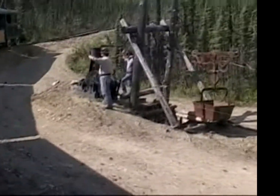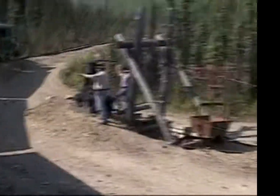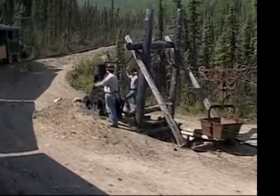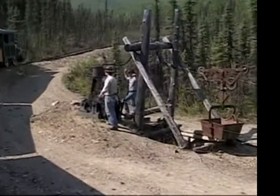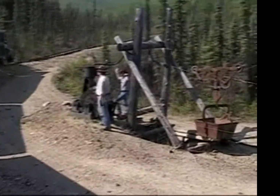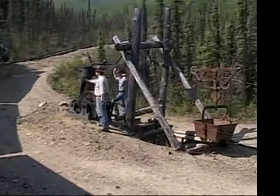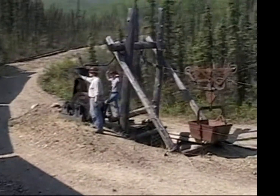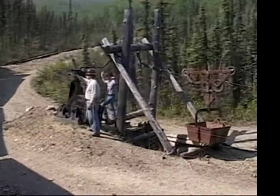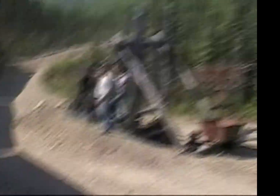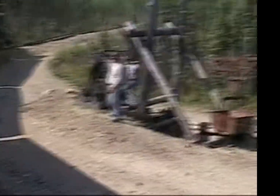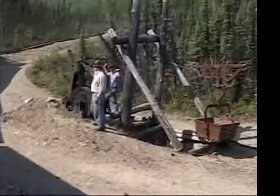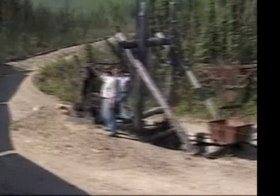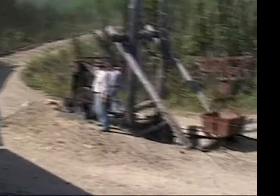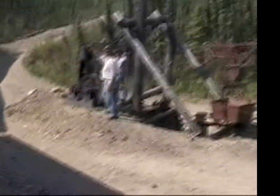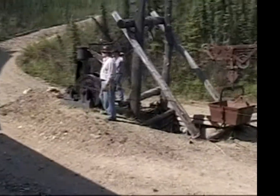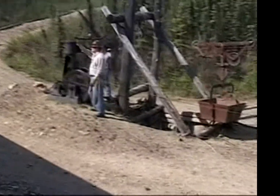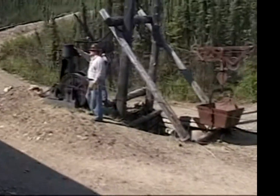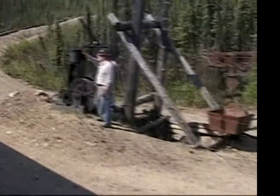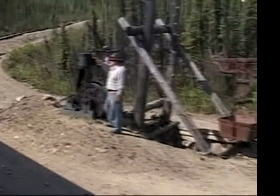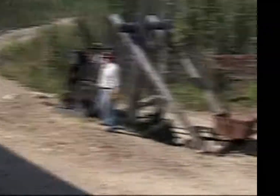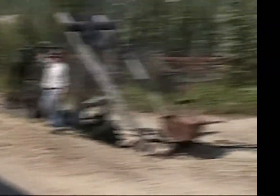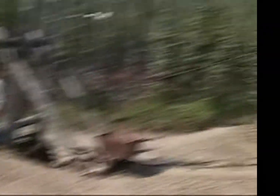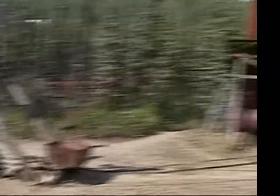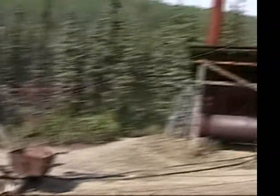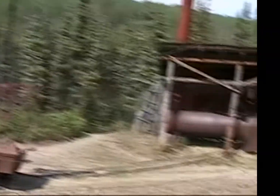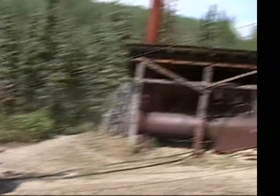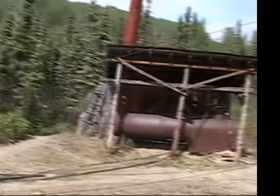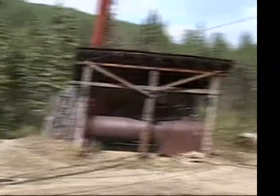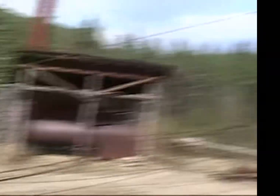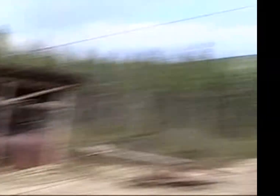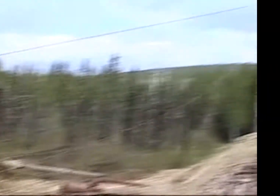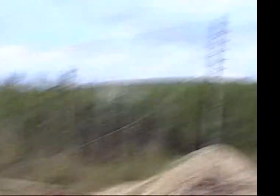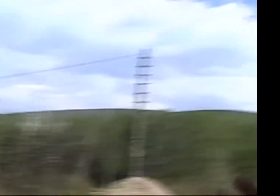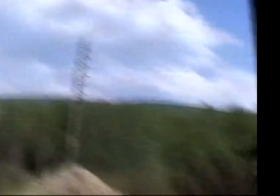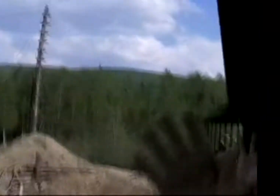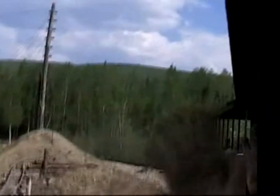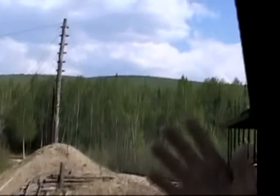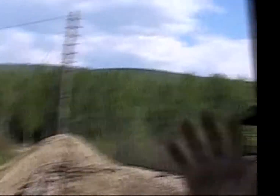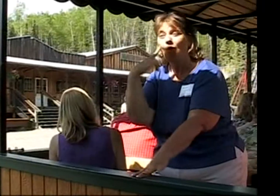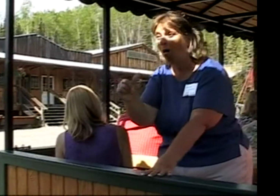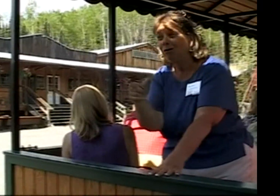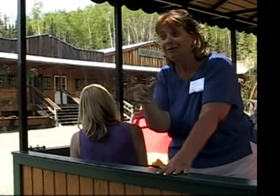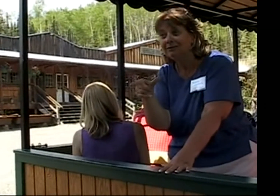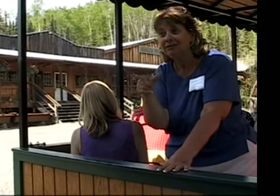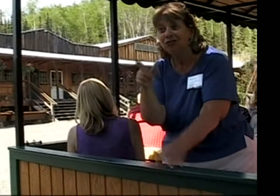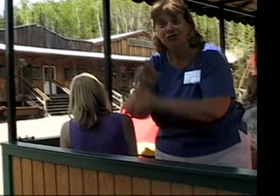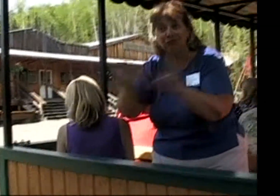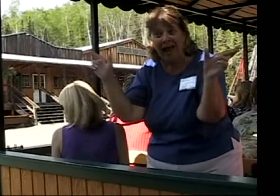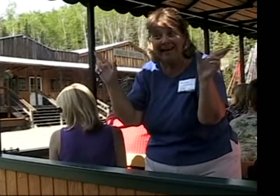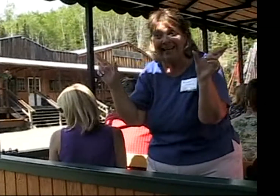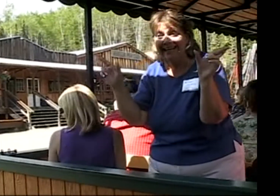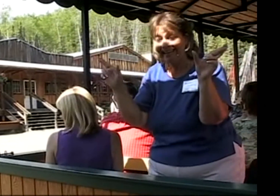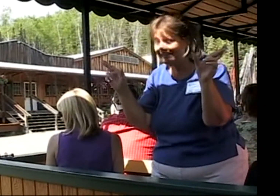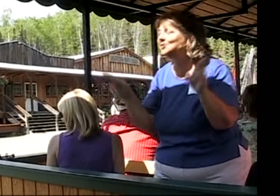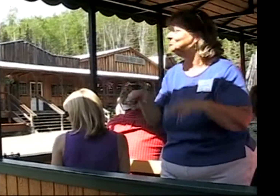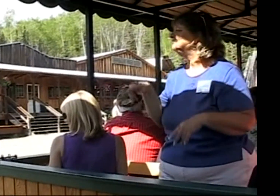well. I'd like to point out one more piece of equipment as we go by. It's right on. All right, the crew's going to give you a hand with the doors on